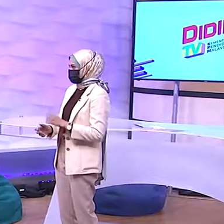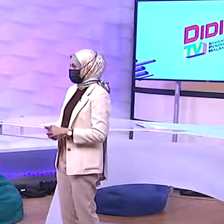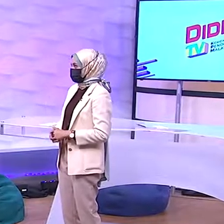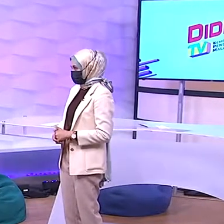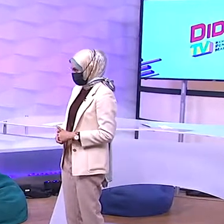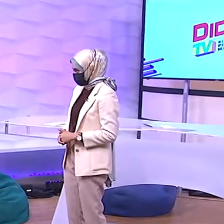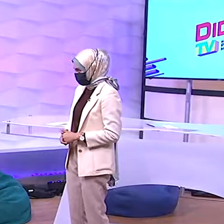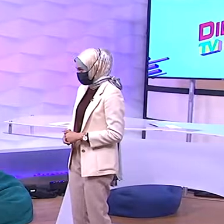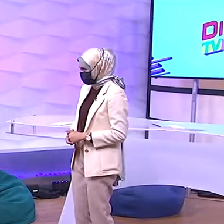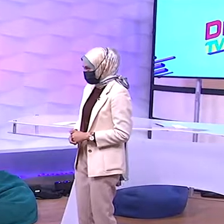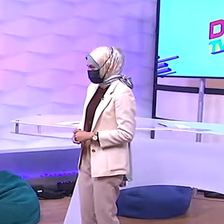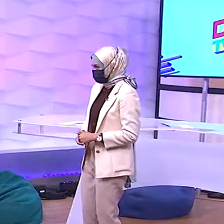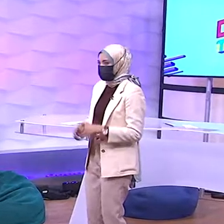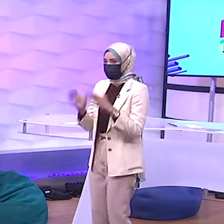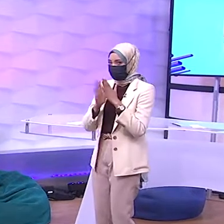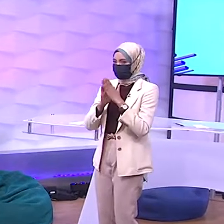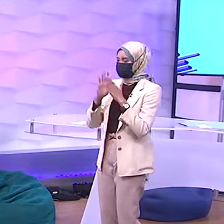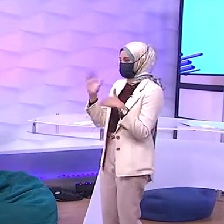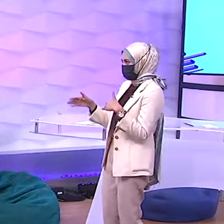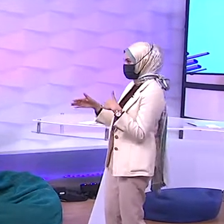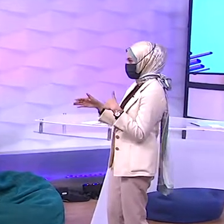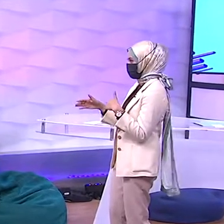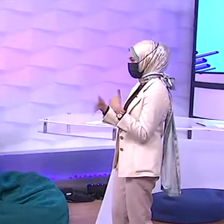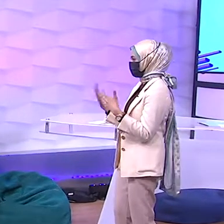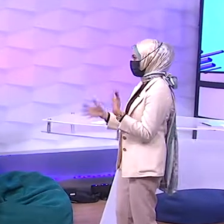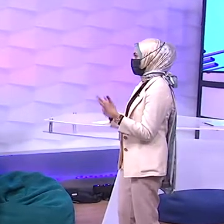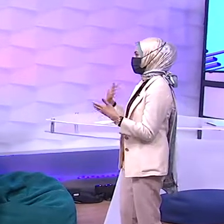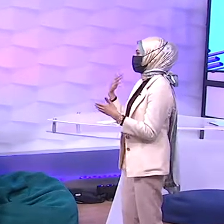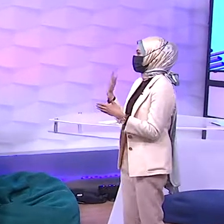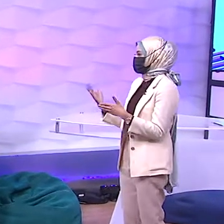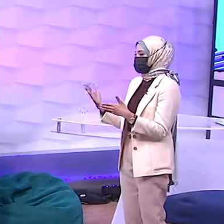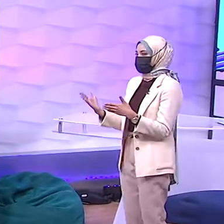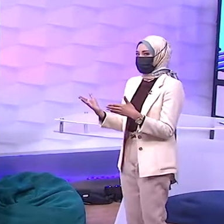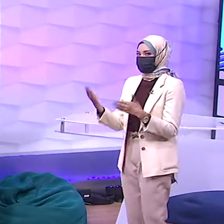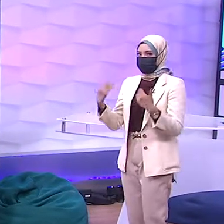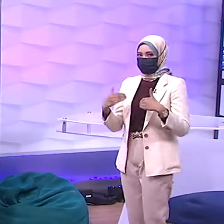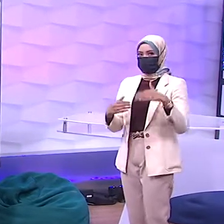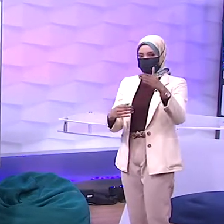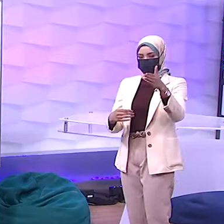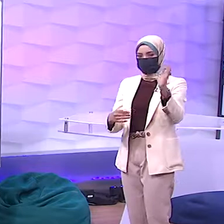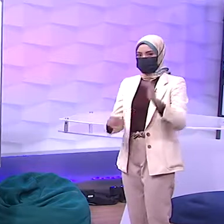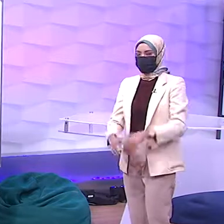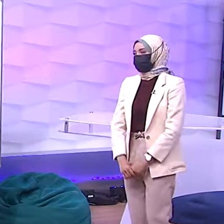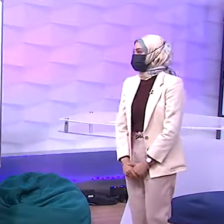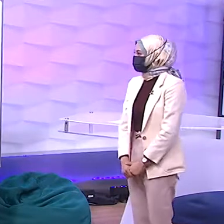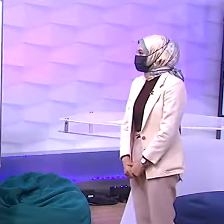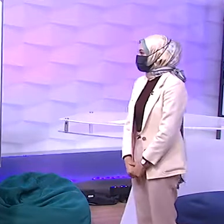sign language as well. So, what is the next activity that Teacher Shamila want to show me and to the kids at home? Okay,